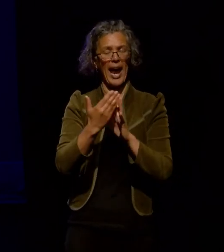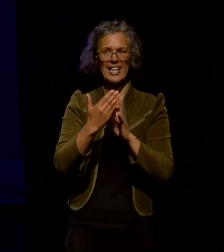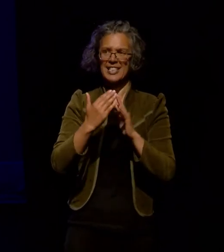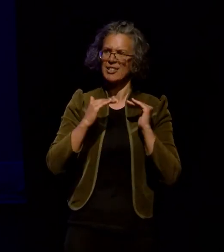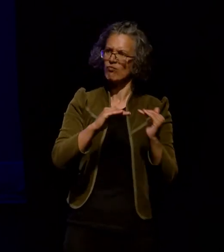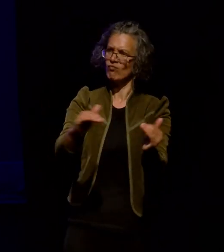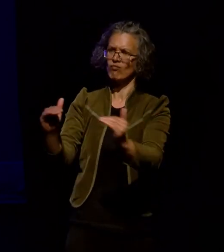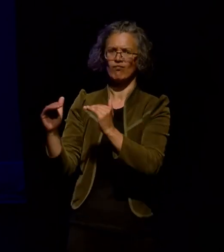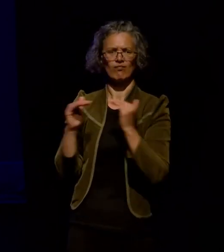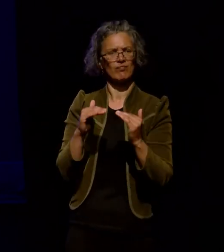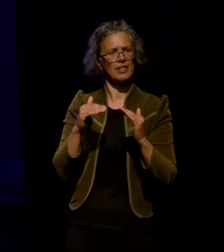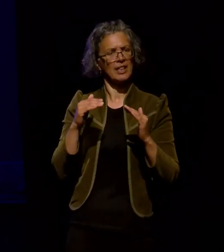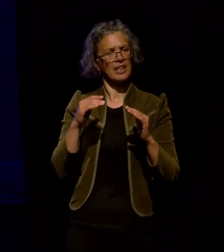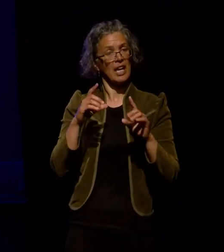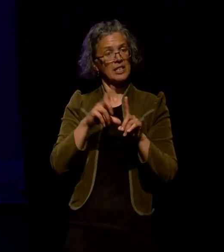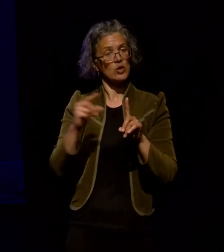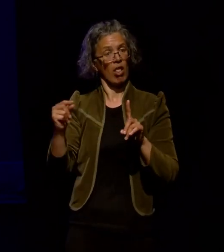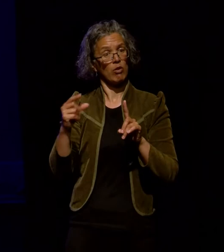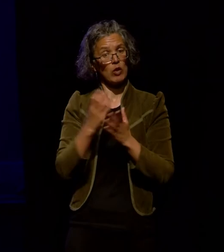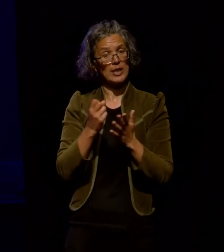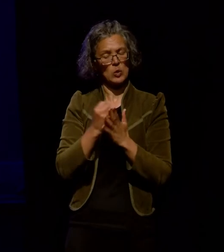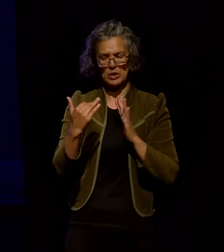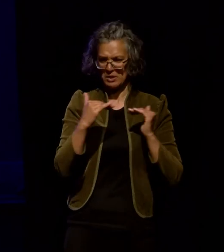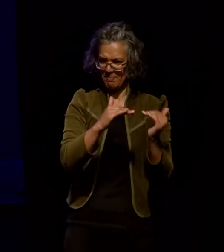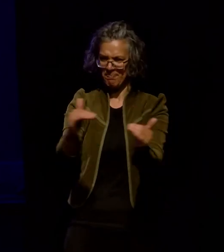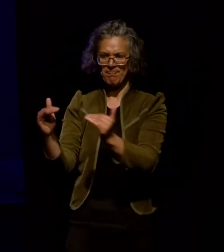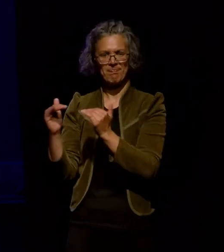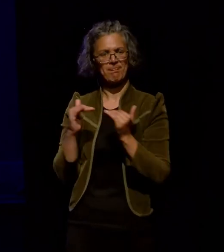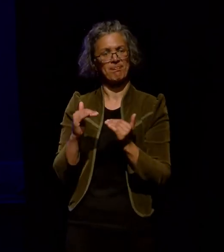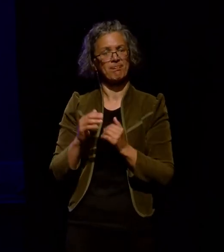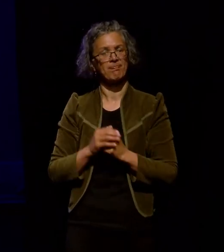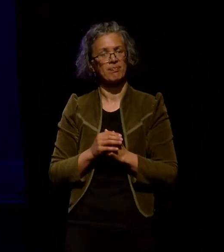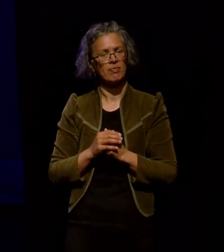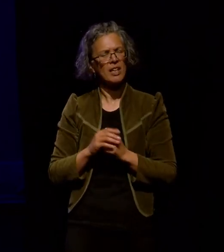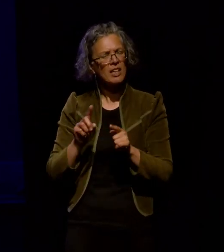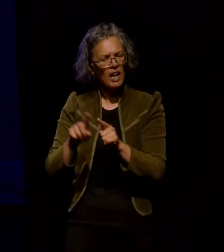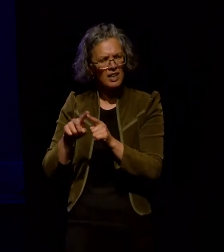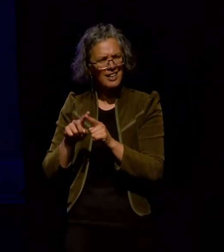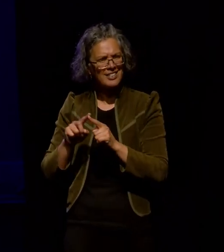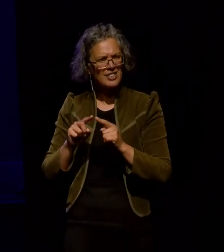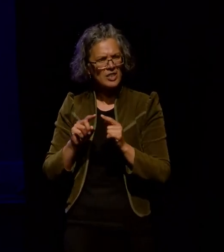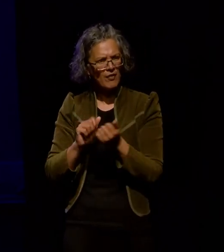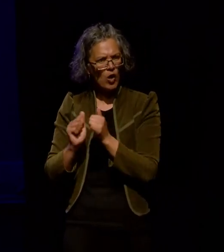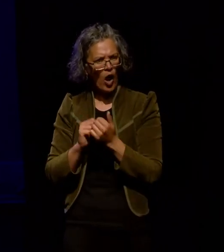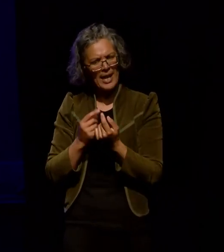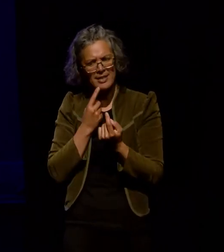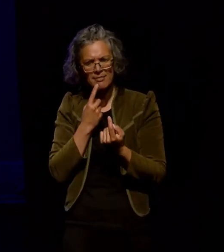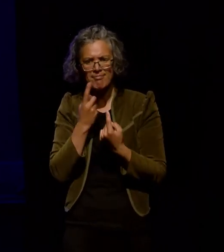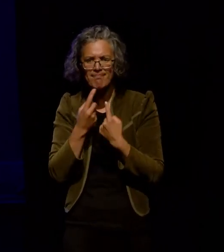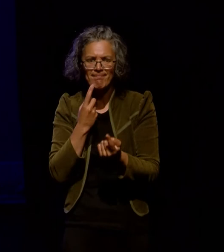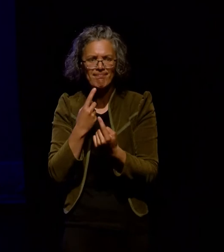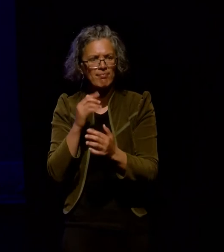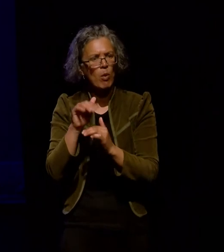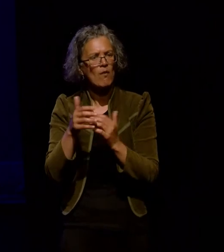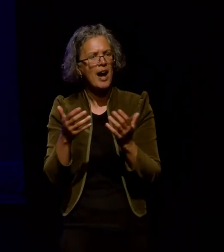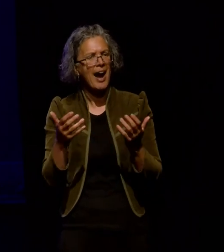giving access to digital resources. Pacific colleagues discussed the various challenges to providing online access to digital documentary